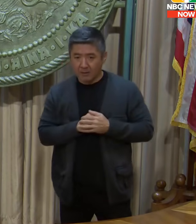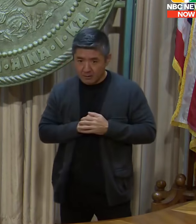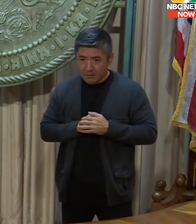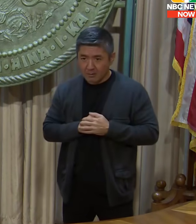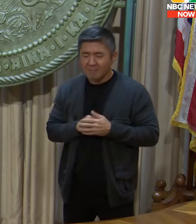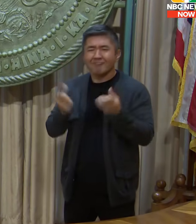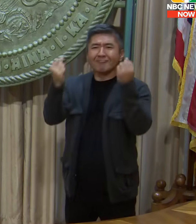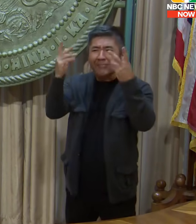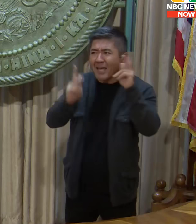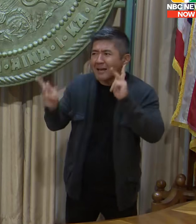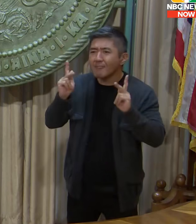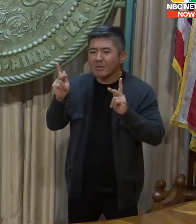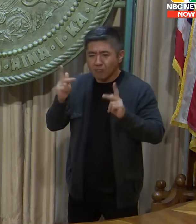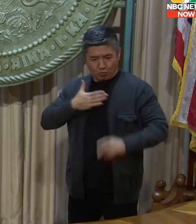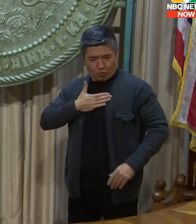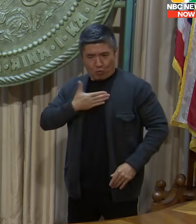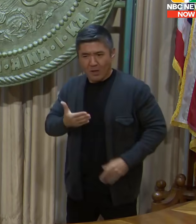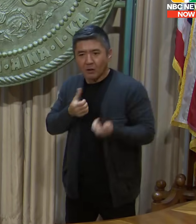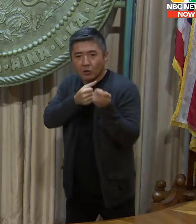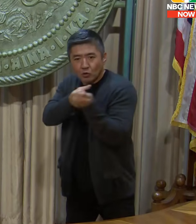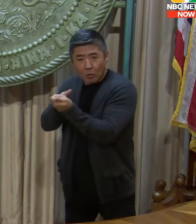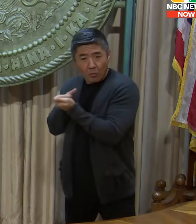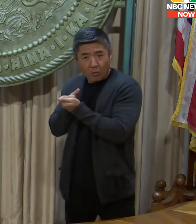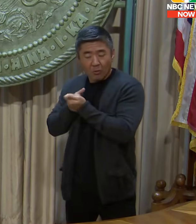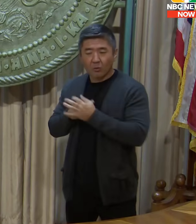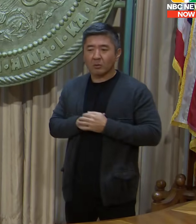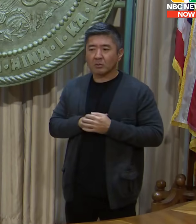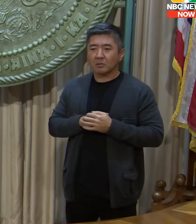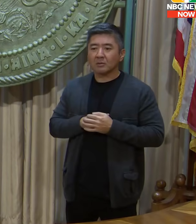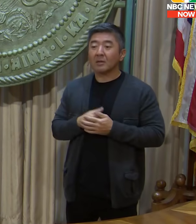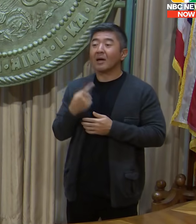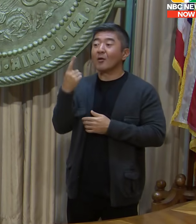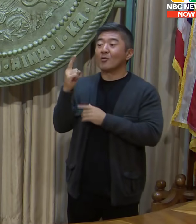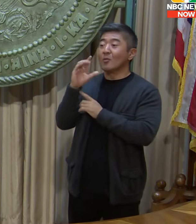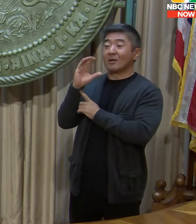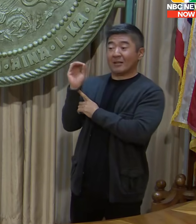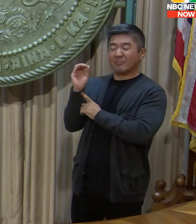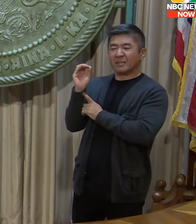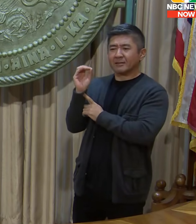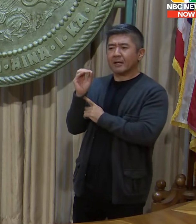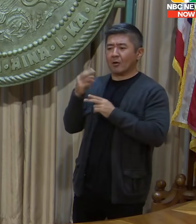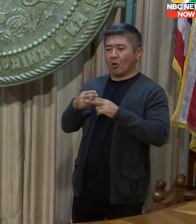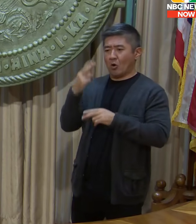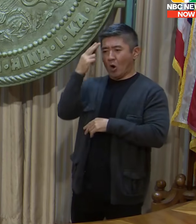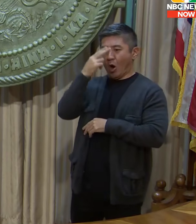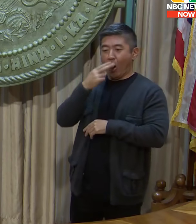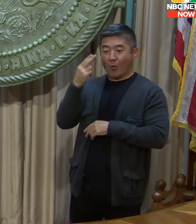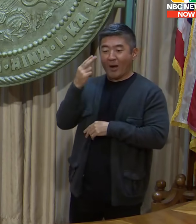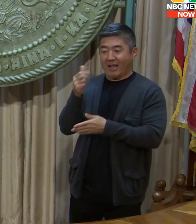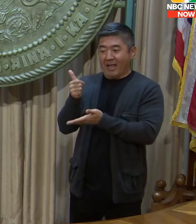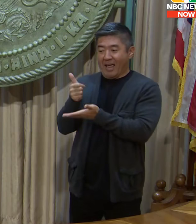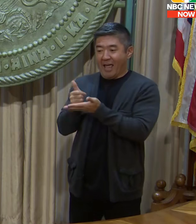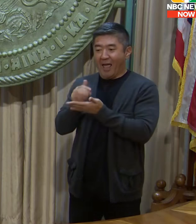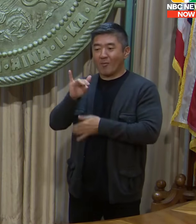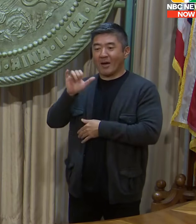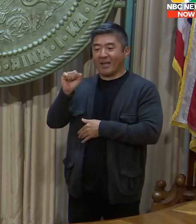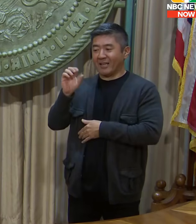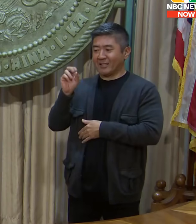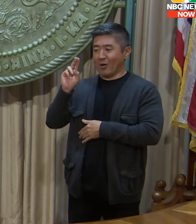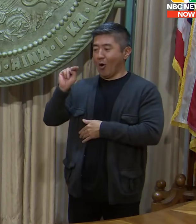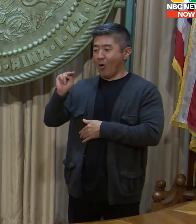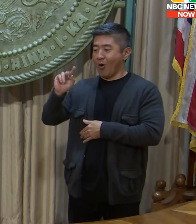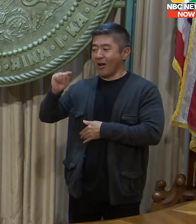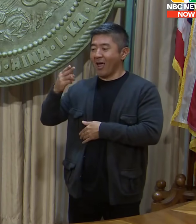up in this time of need to create a service like this. The one that I mentioned is called Hawaii Help is on the Way. Its website